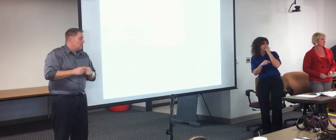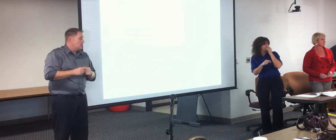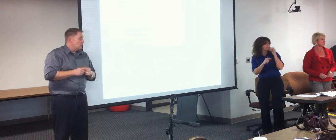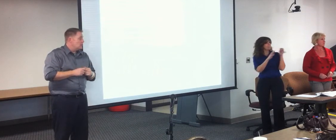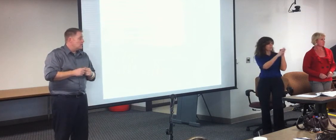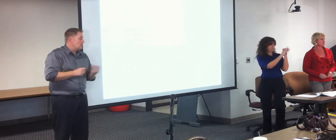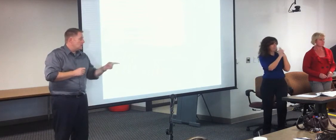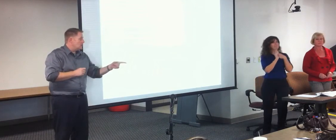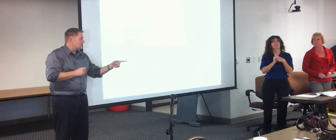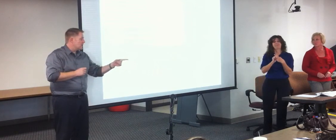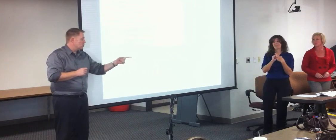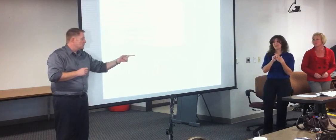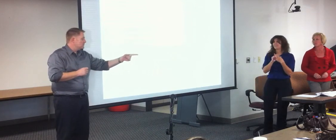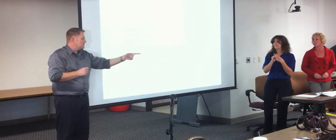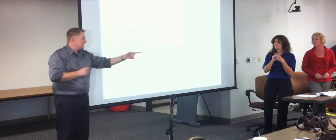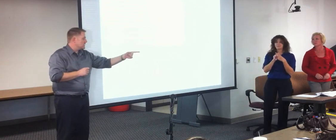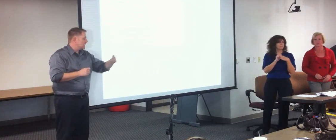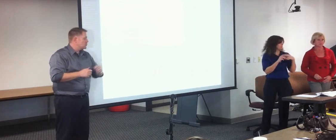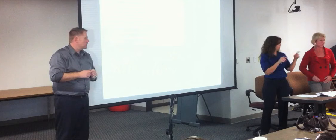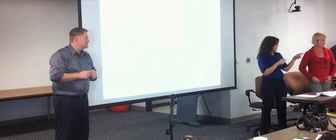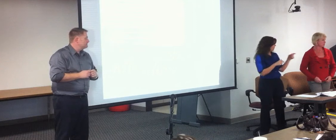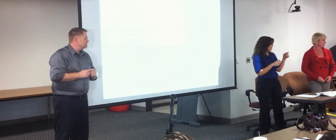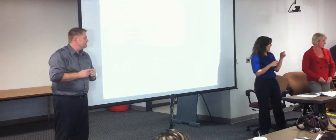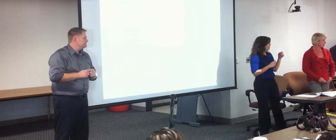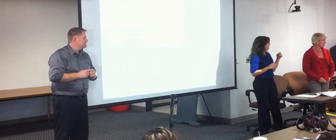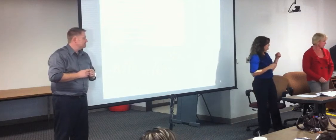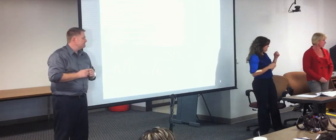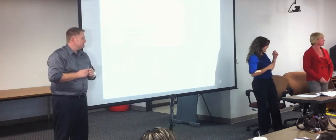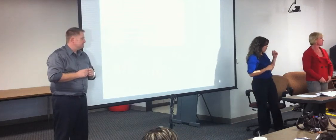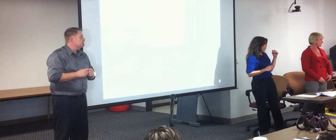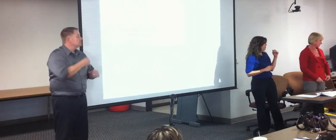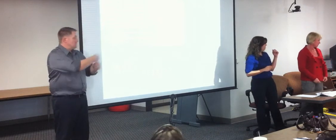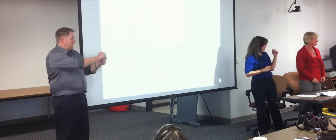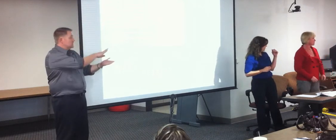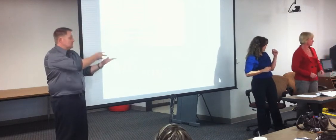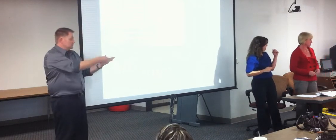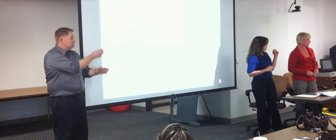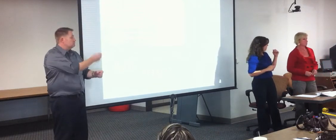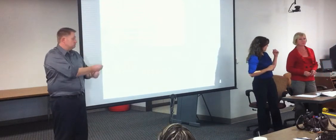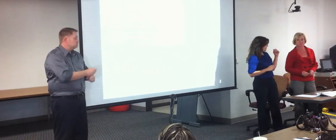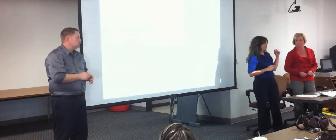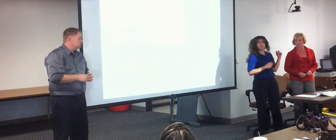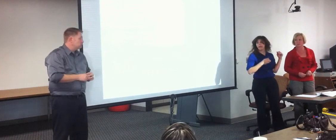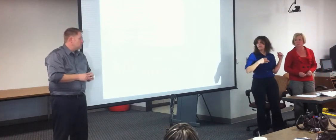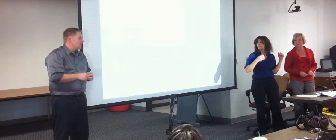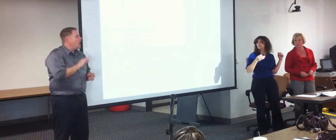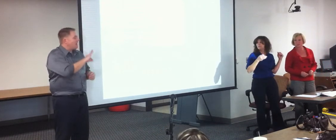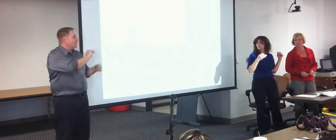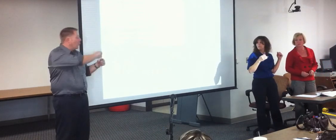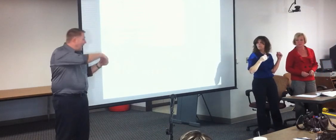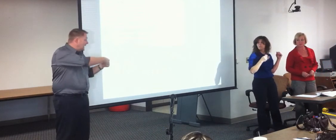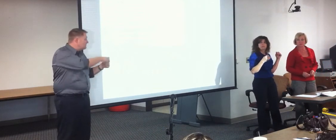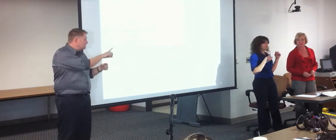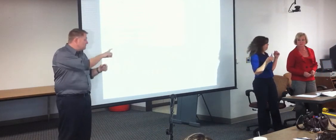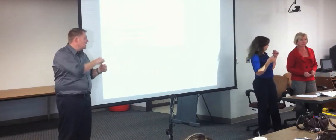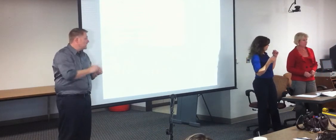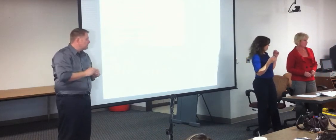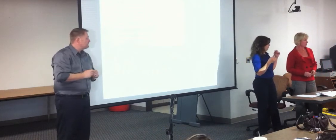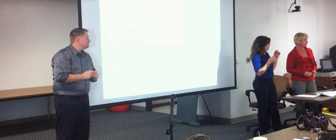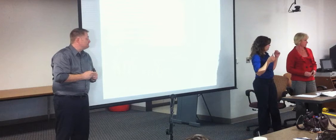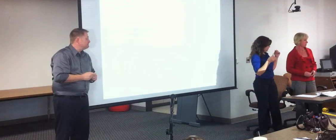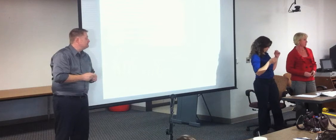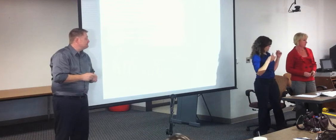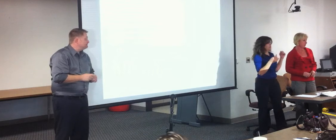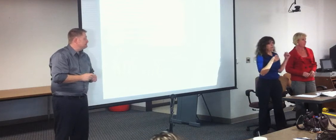Oh, I said time frame. Schedule. Make a schedule. Make a schedule of when.